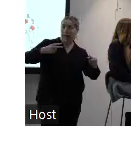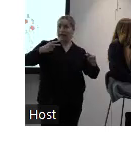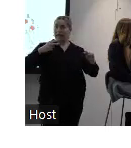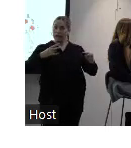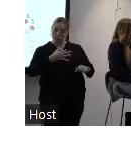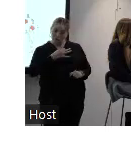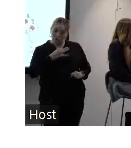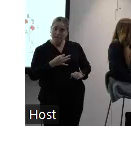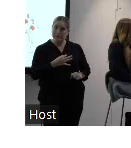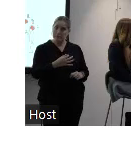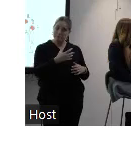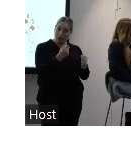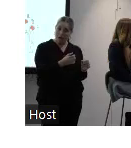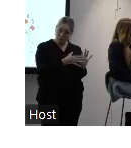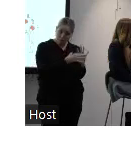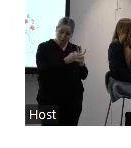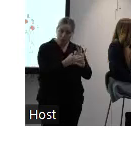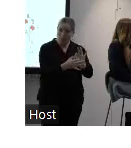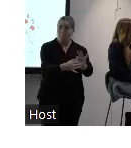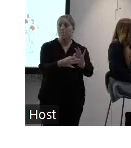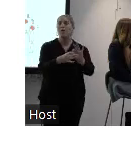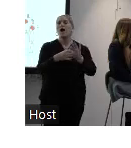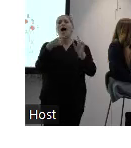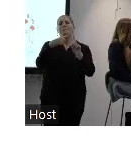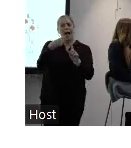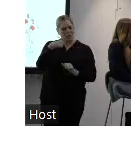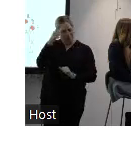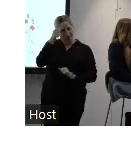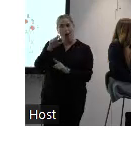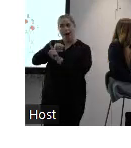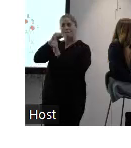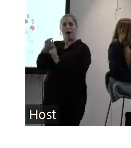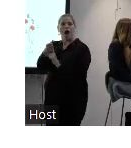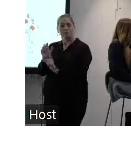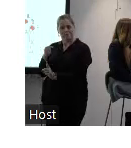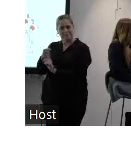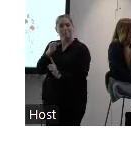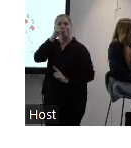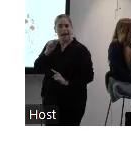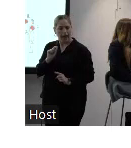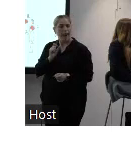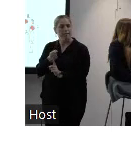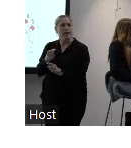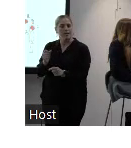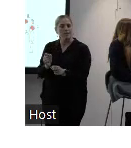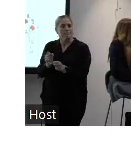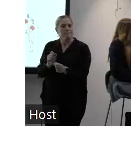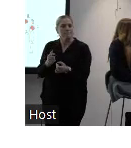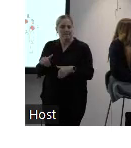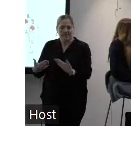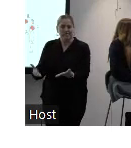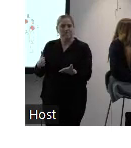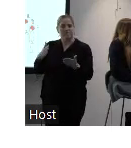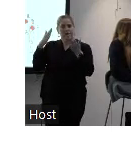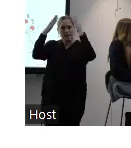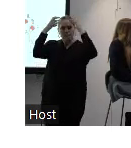level, and also by environmental risk factors, which include all the things that we're exposed to in our environment from